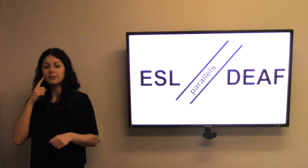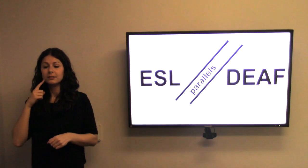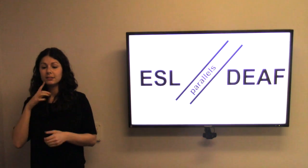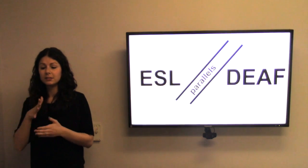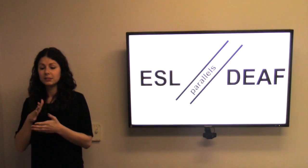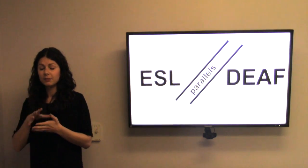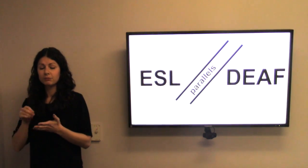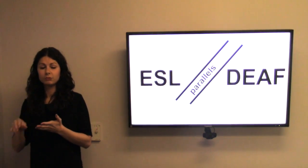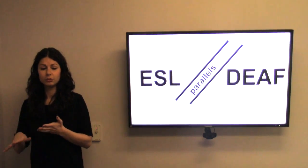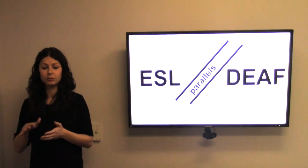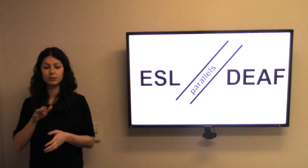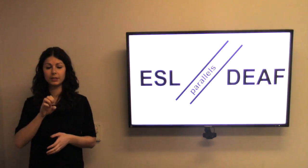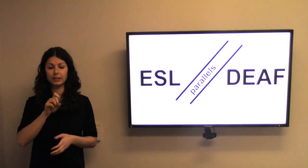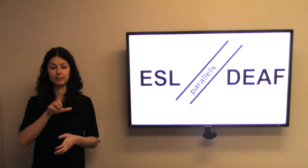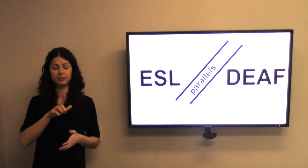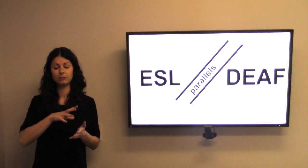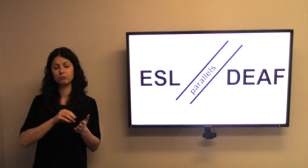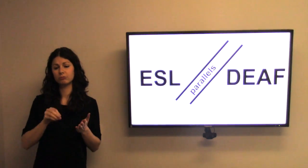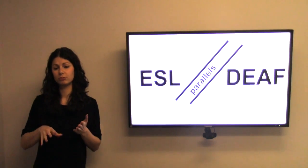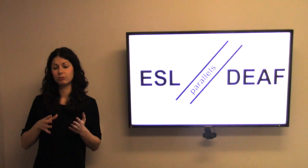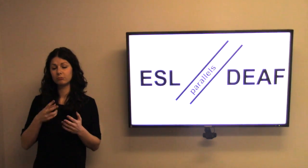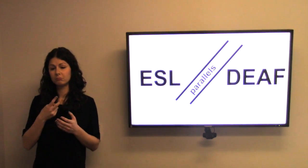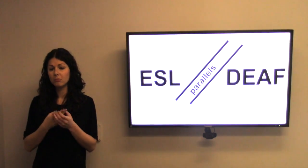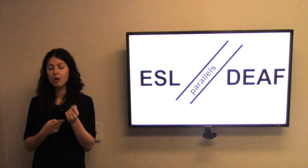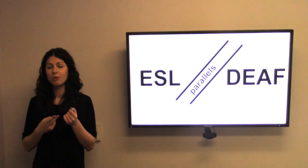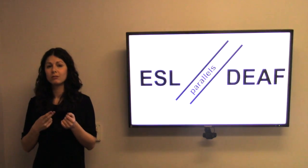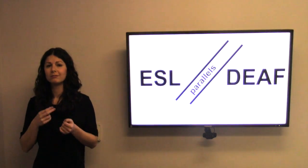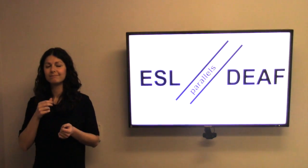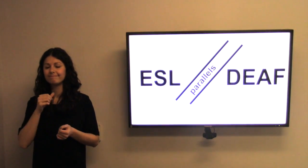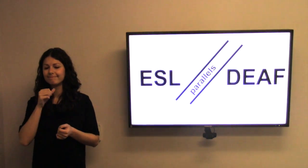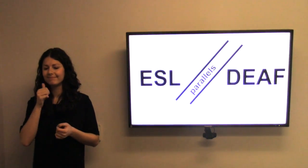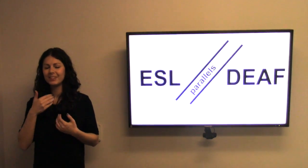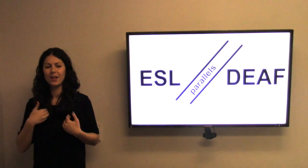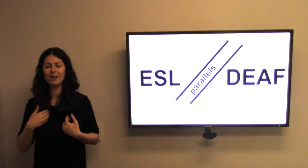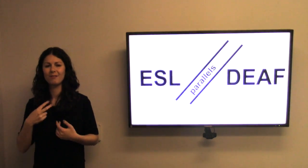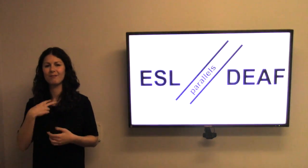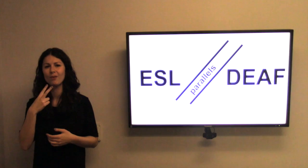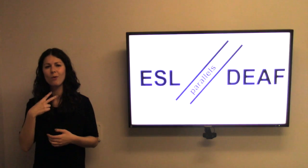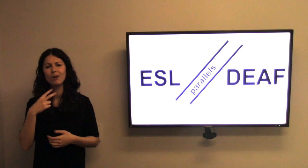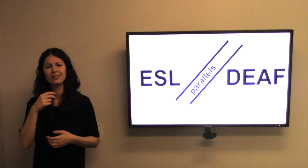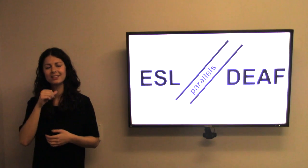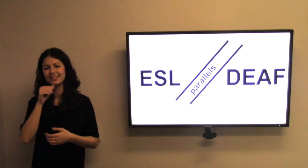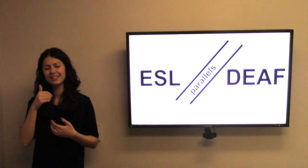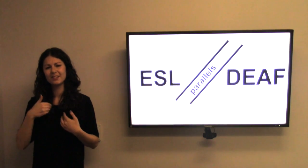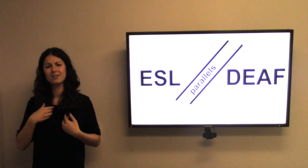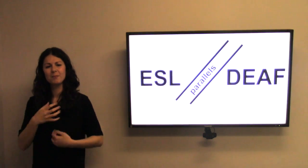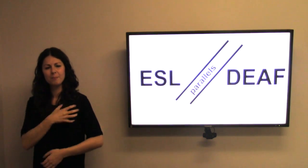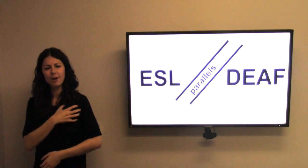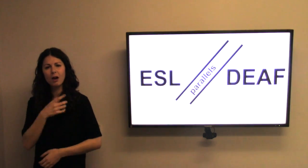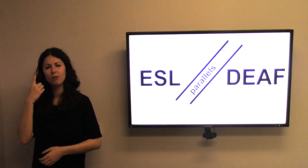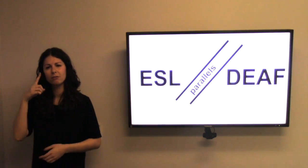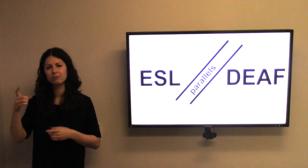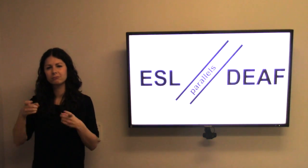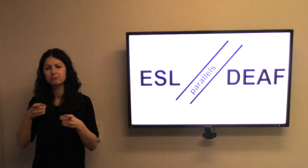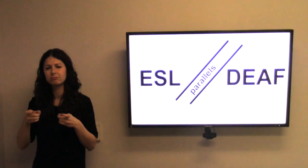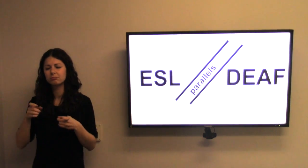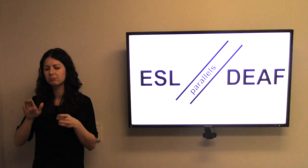Normally, in the case of both deaf students and ESL students, neither of them really have a voice or have the power to control